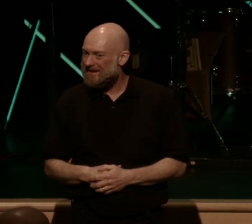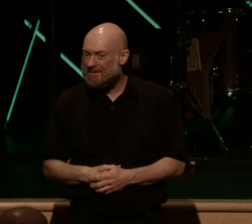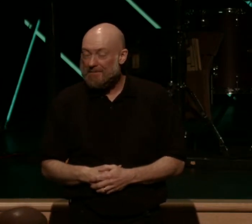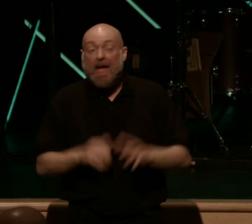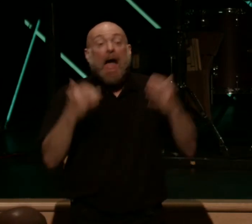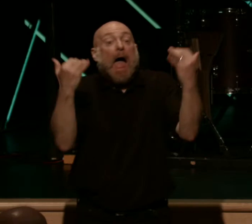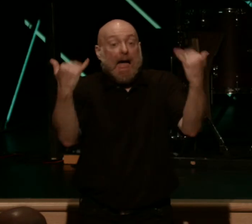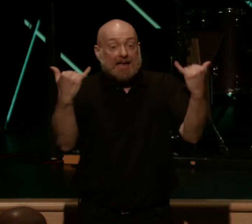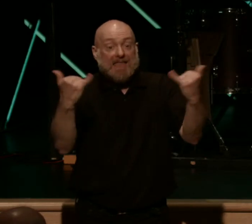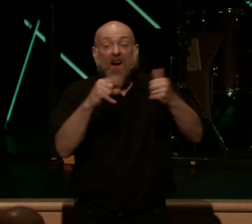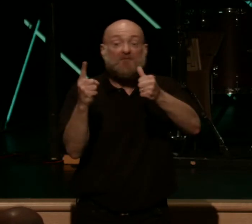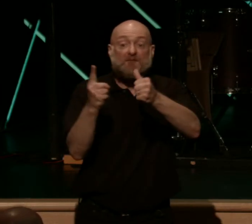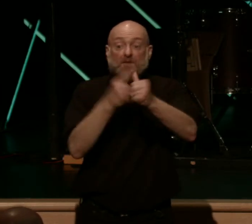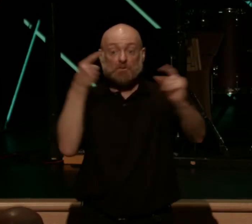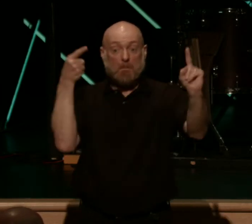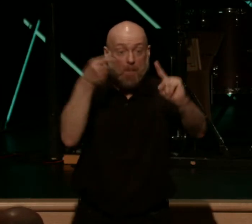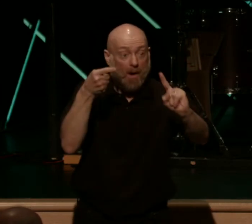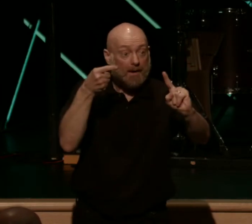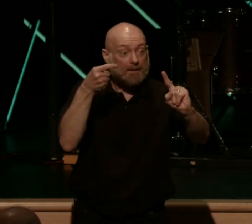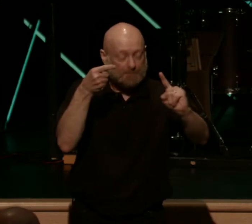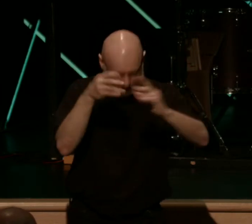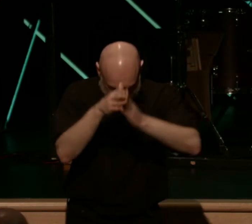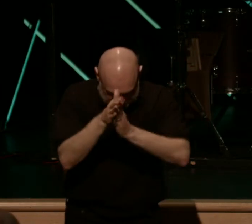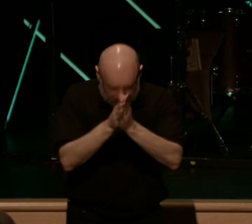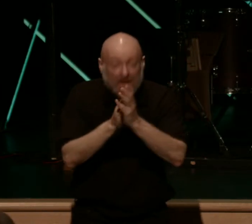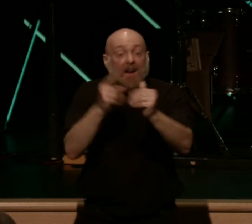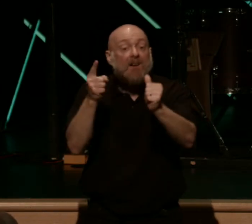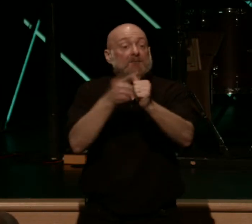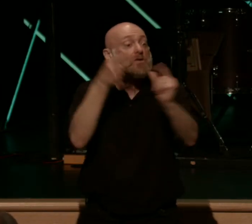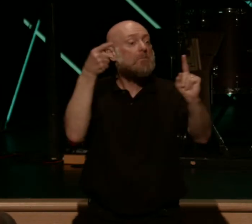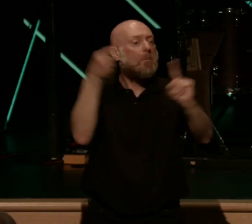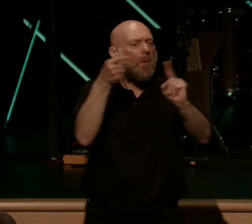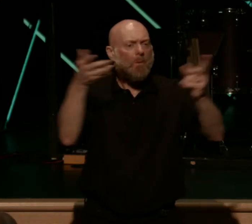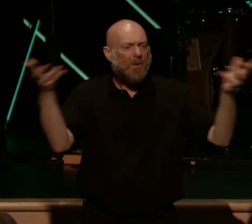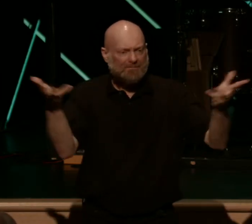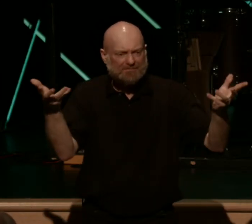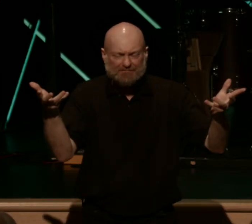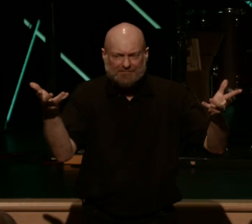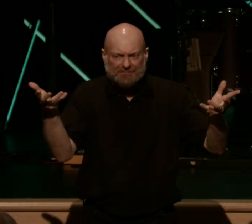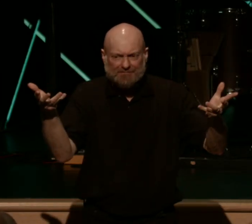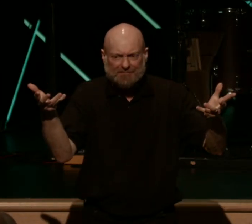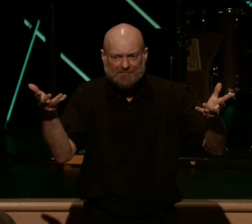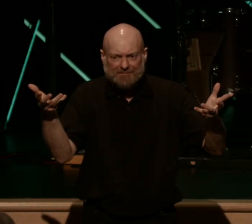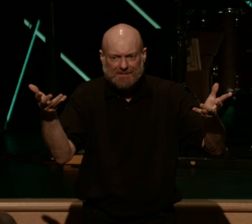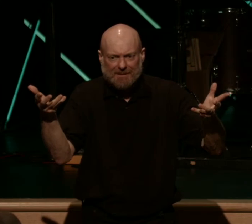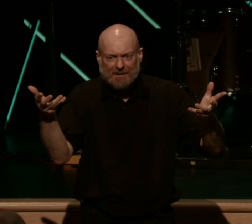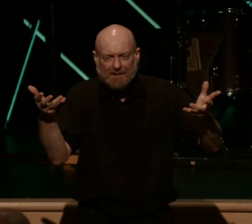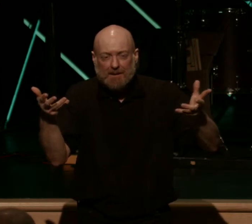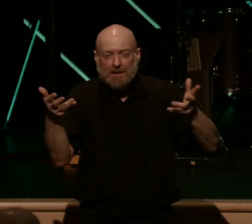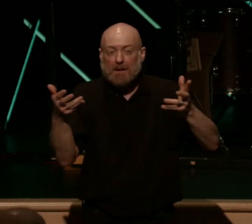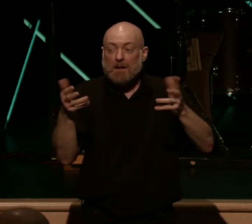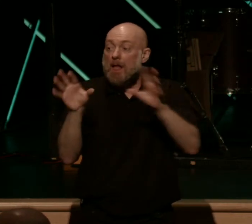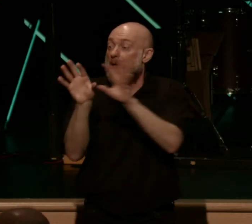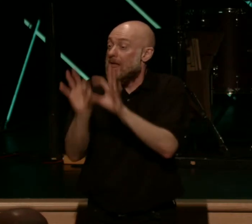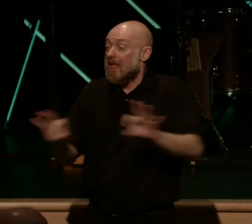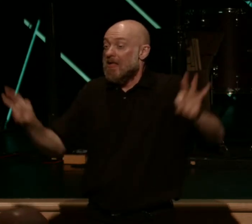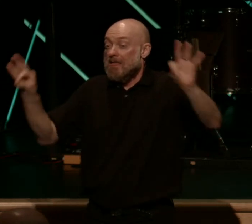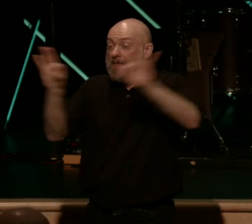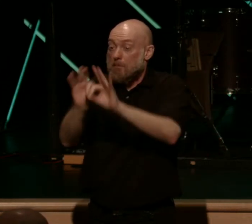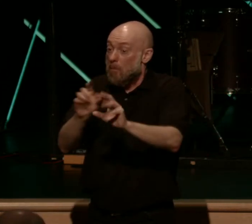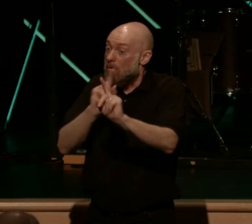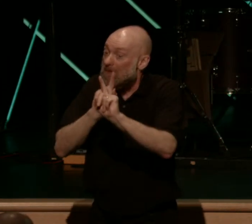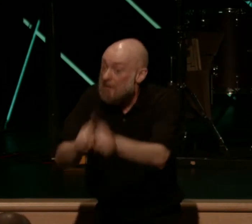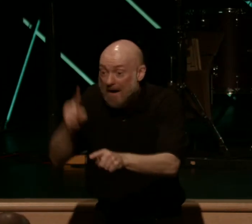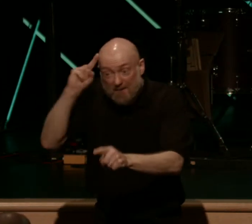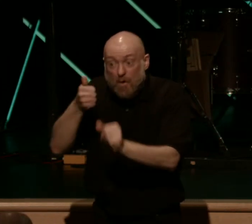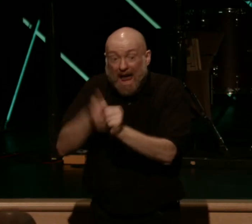Which leads us to our first point. You could jot this down. Our first point, which is this. The essential command for every Christ